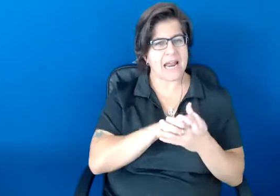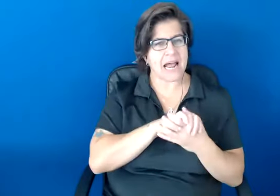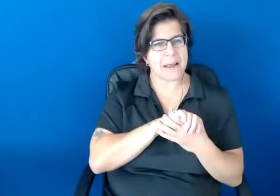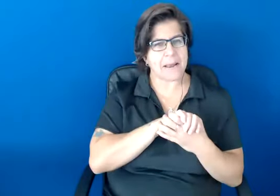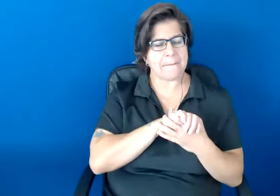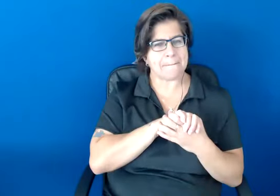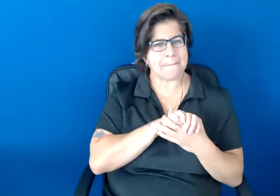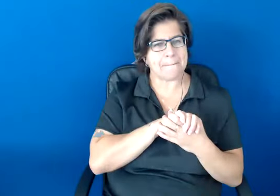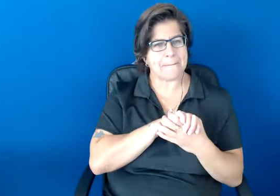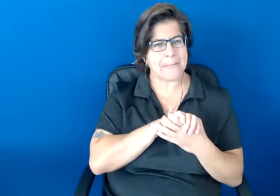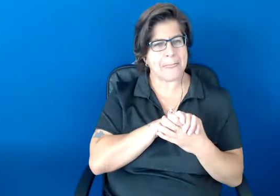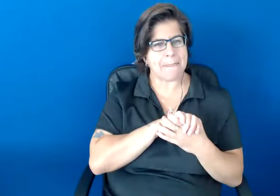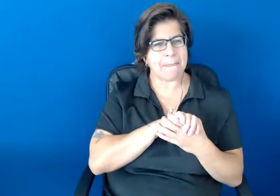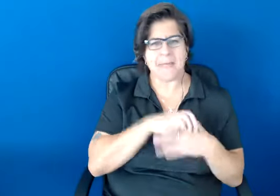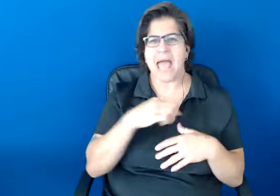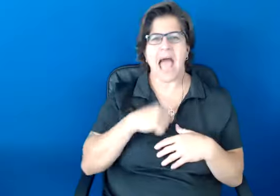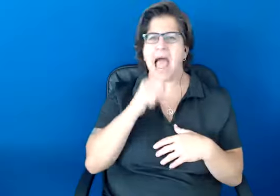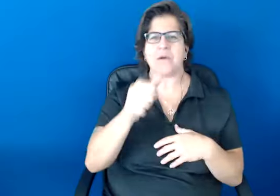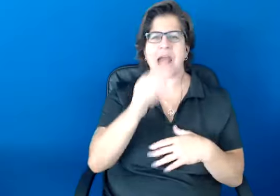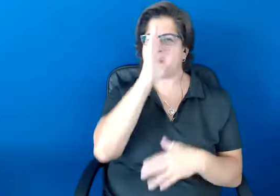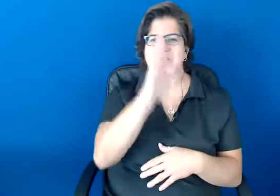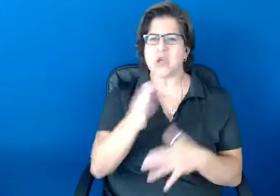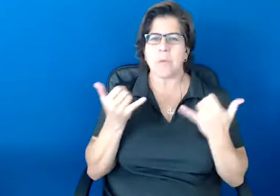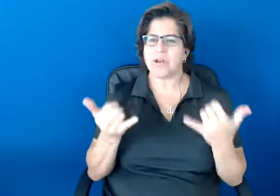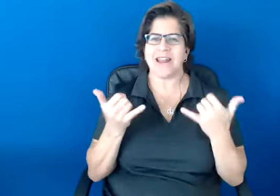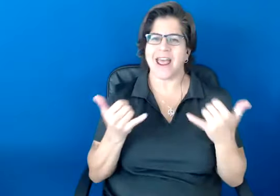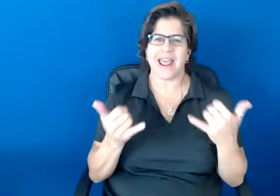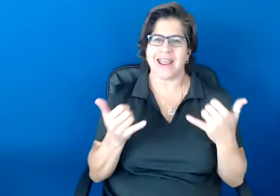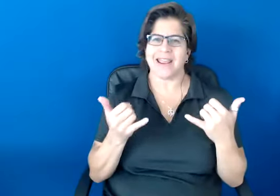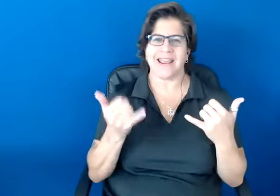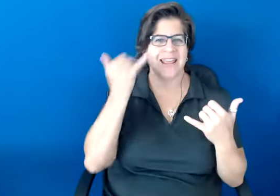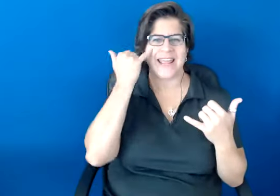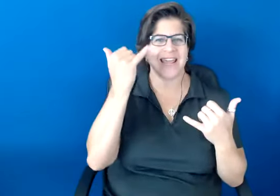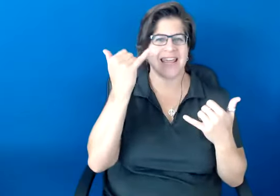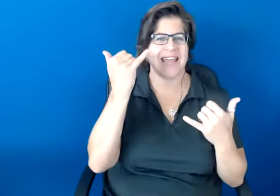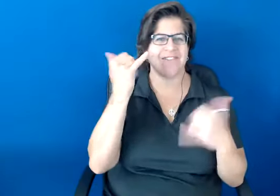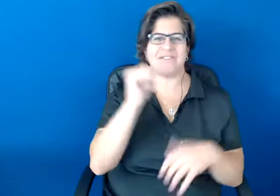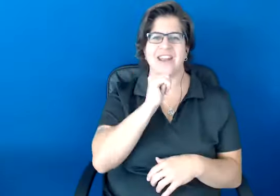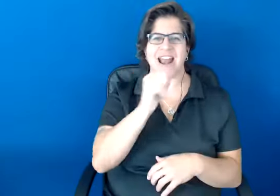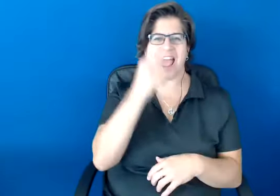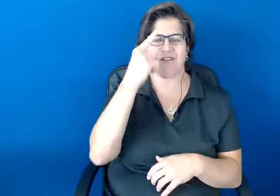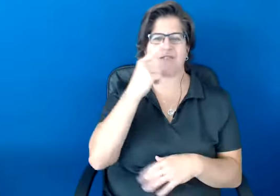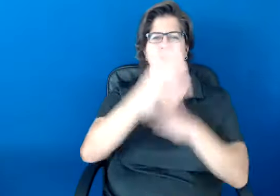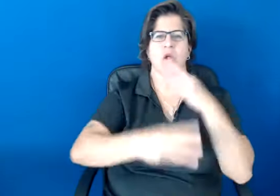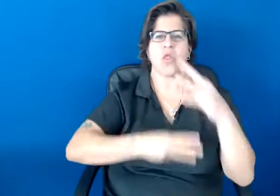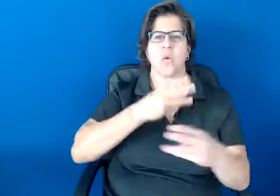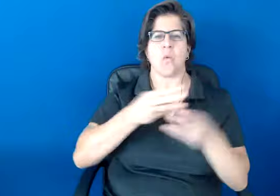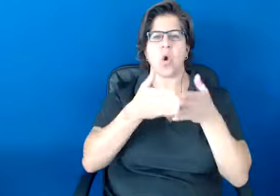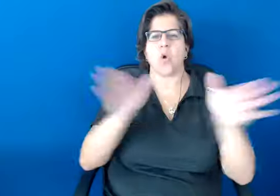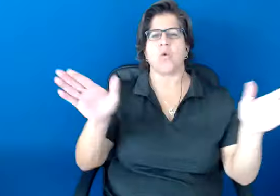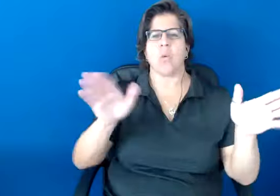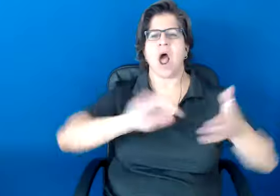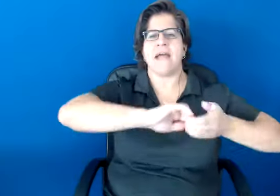that I would not even be sober today if it were not for the Worldwide Fellowship of